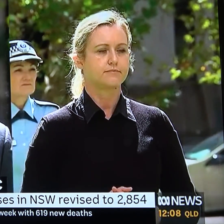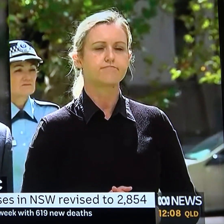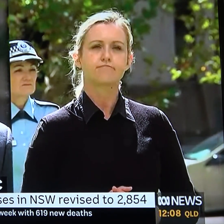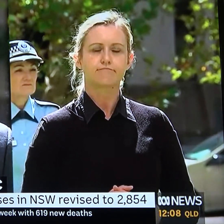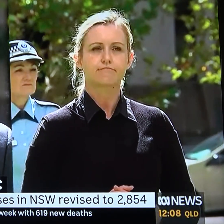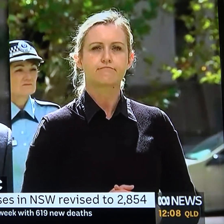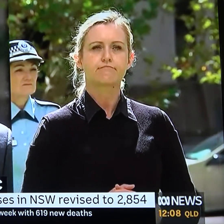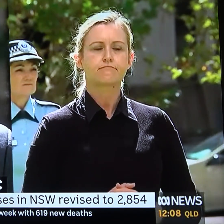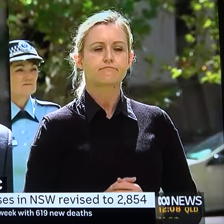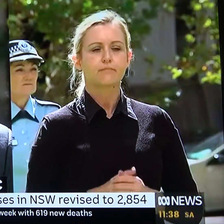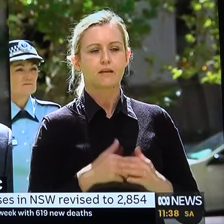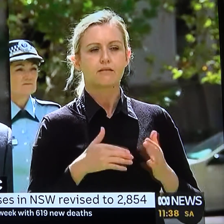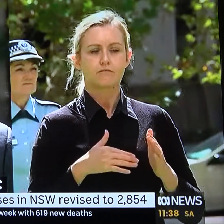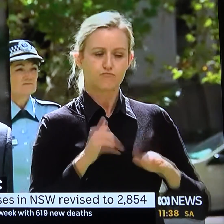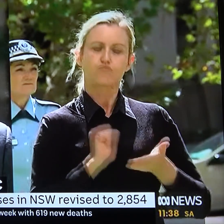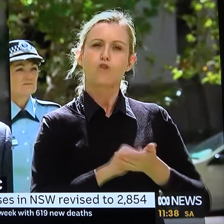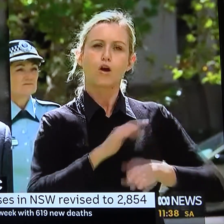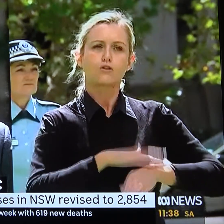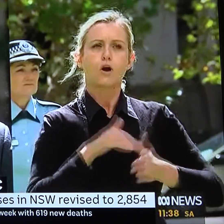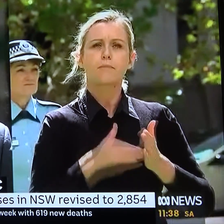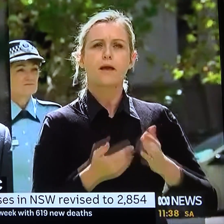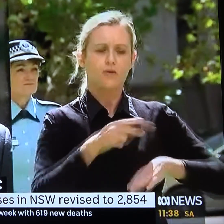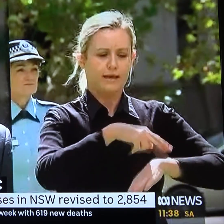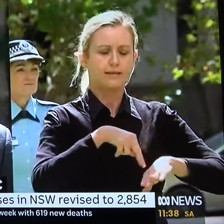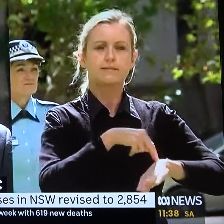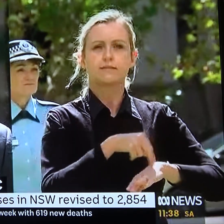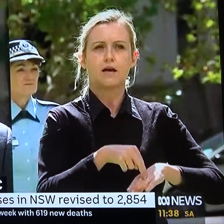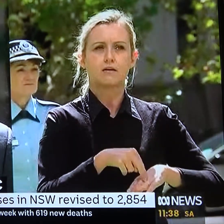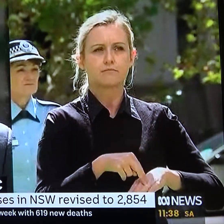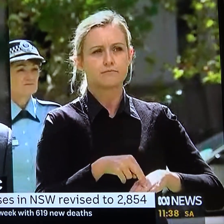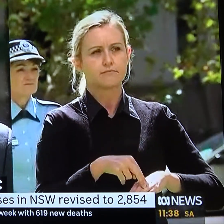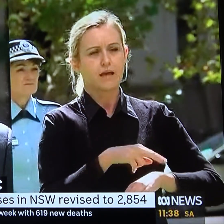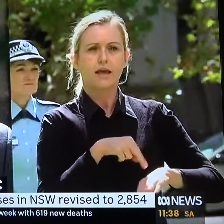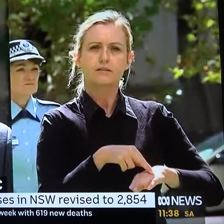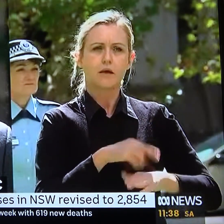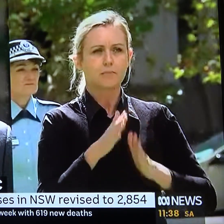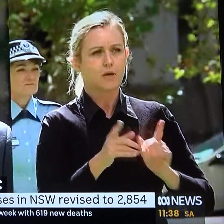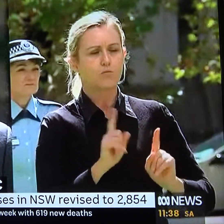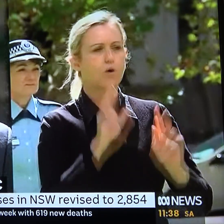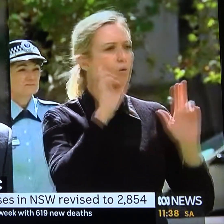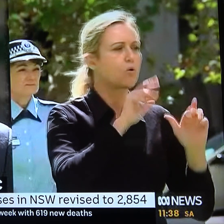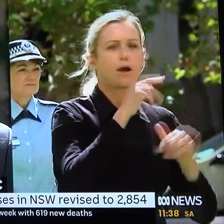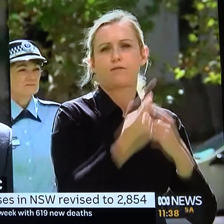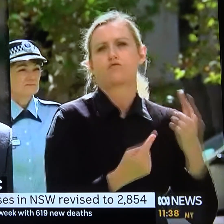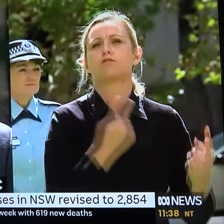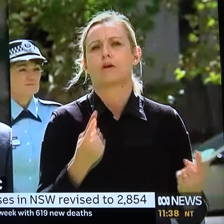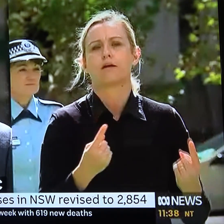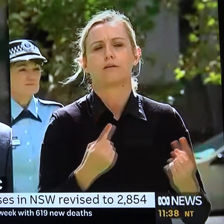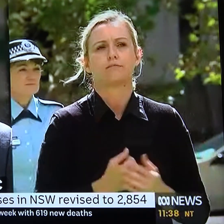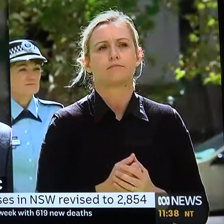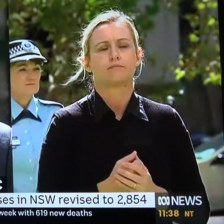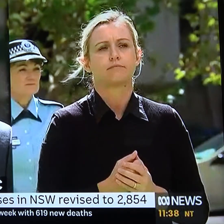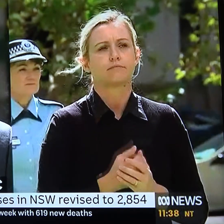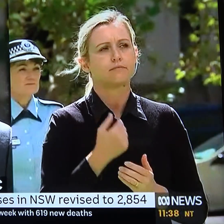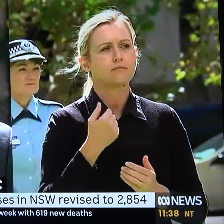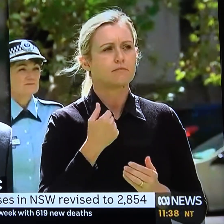I have concerns about people's mental health in this particular crisis. As the Health Minister here and Minister Bronnie